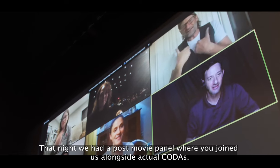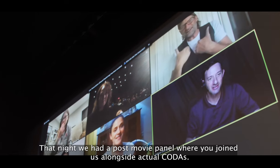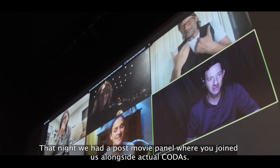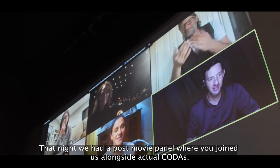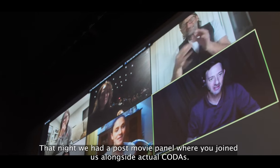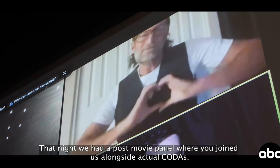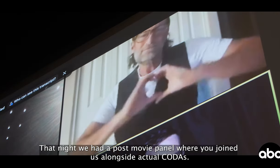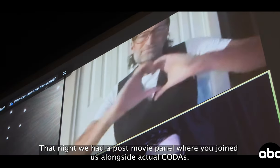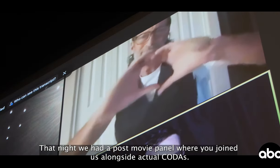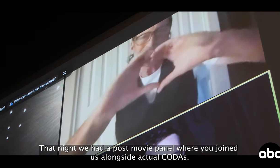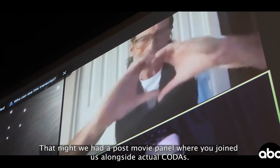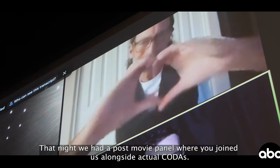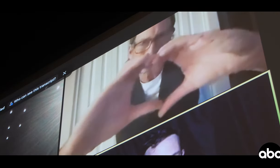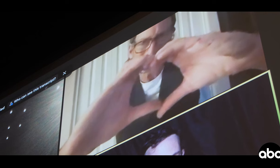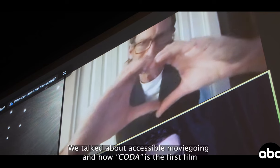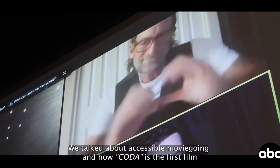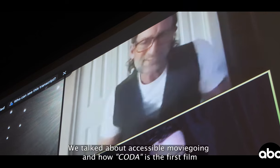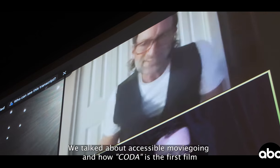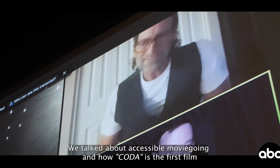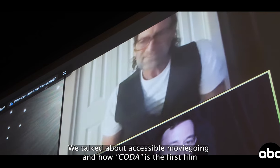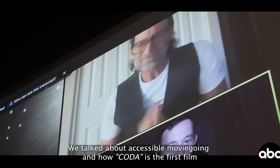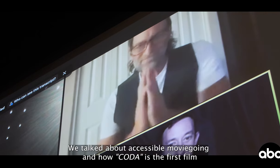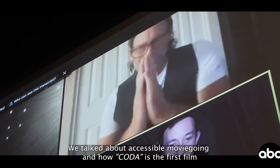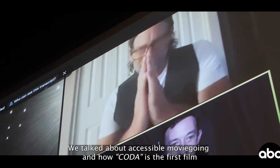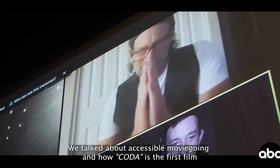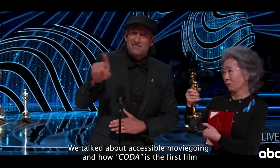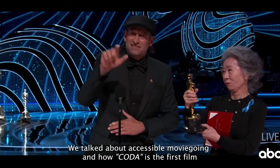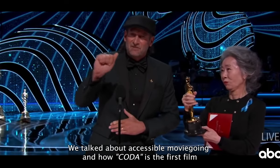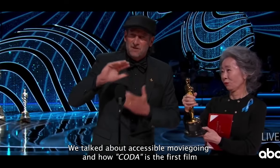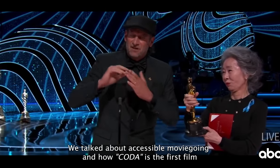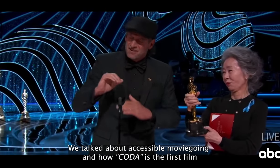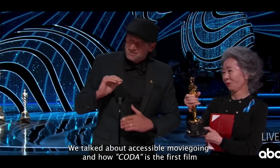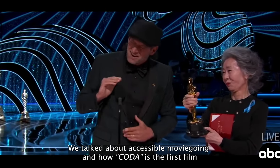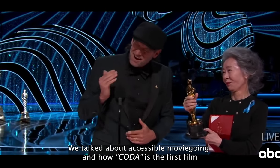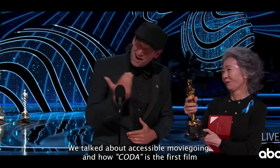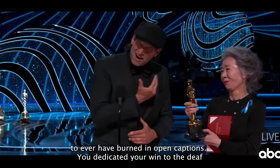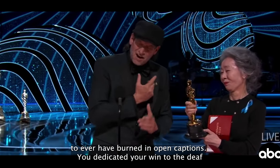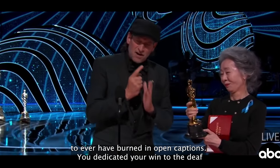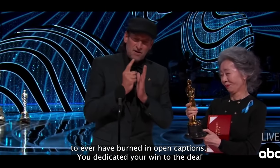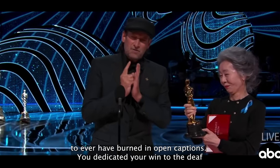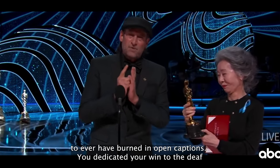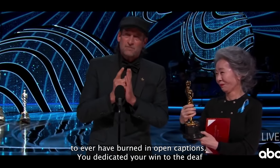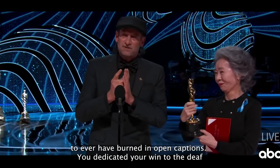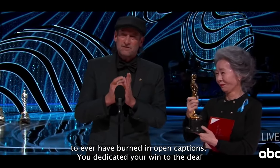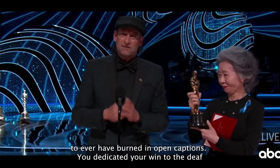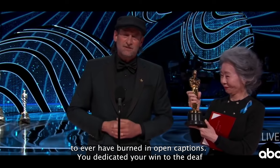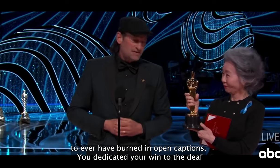joined us alongside actual CODAs. We talked about accessible moviegoing and how CODA is the first film to ever have burned in open captions.